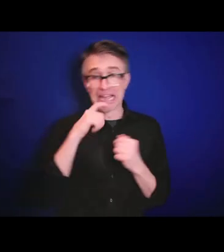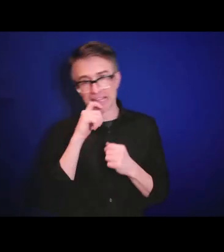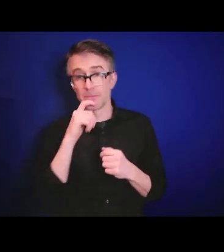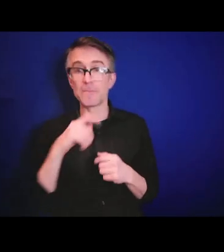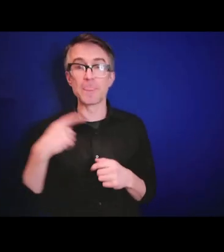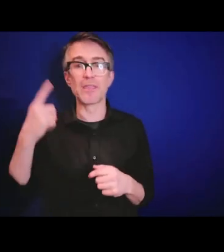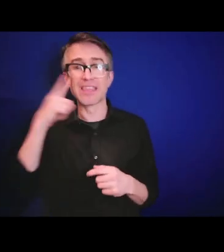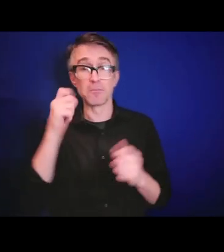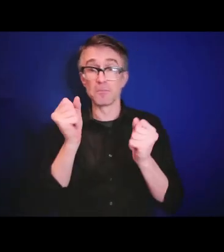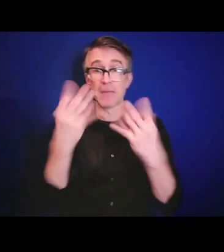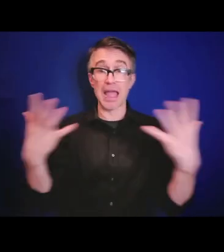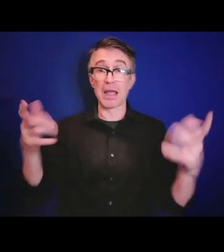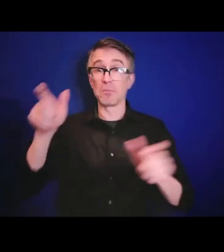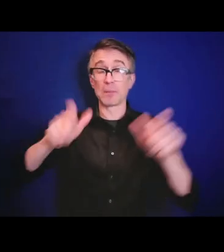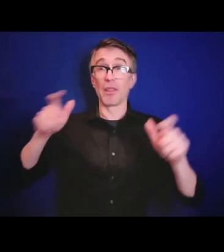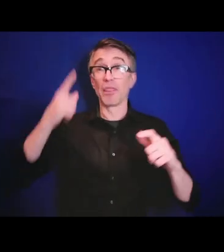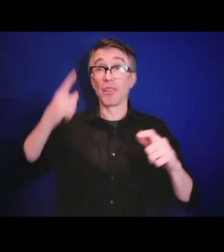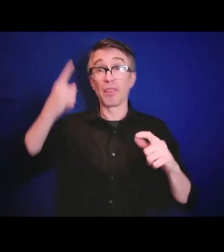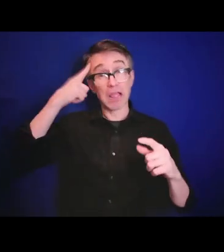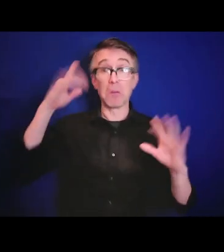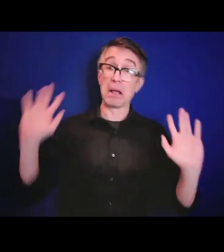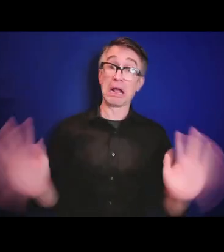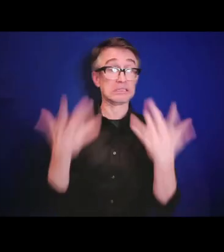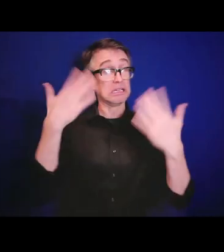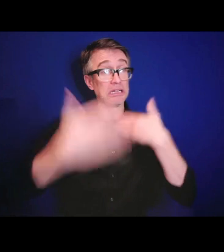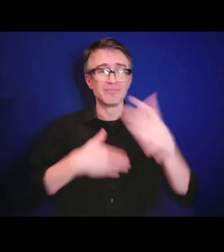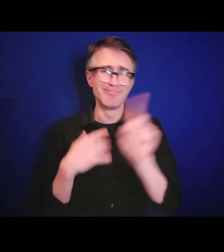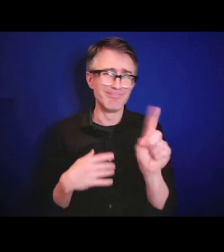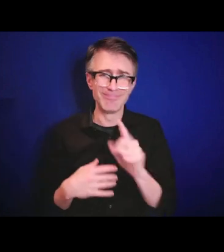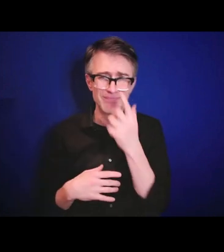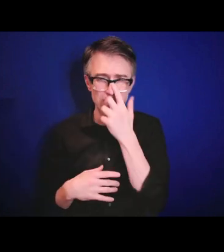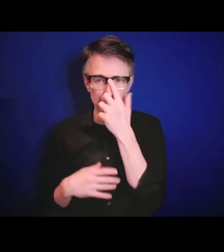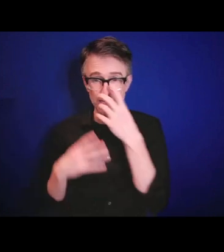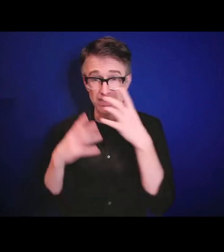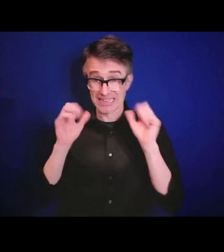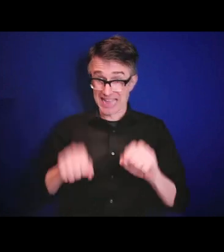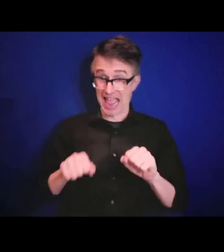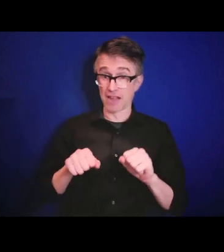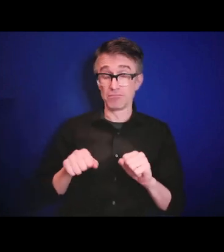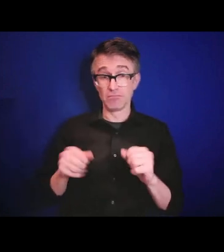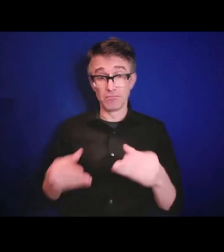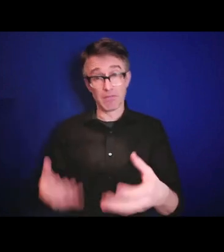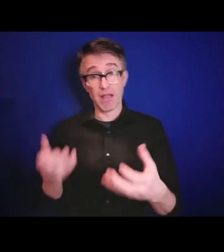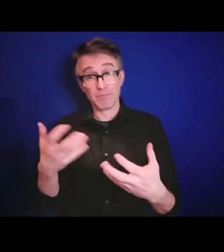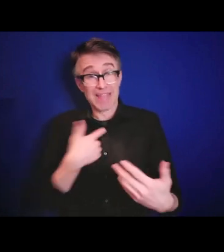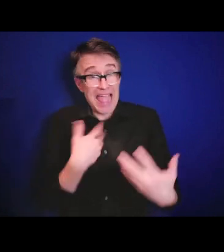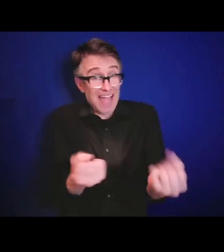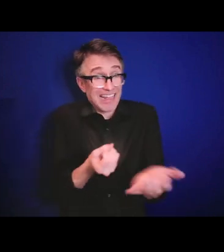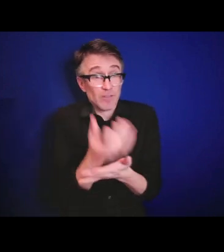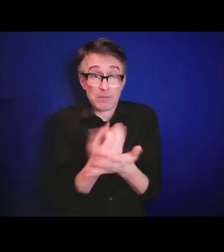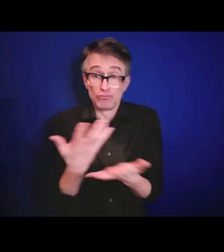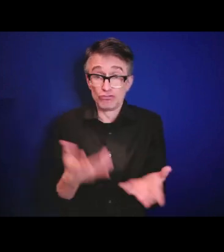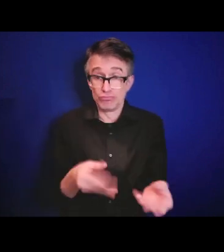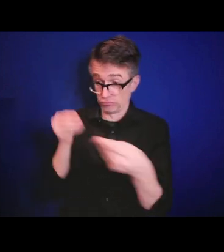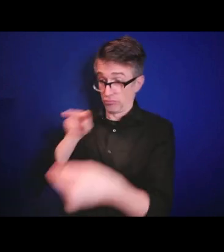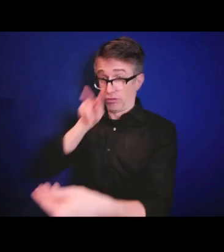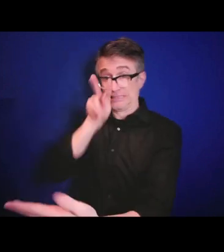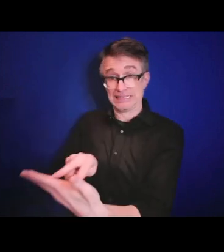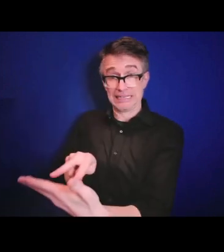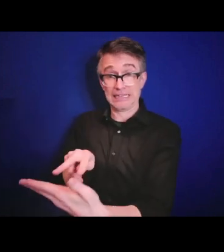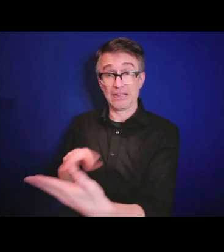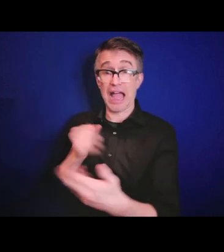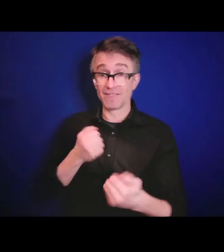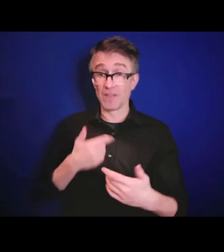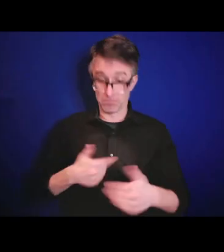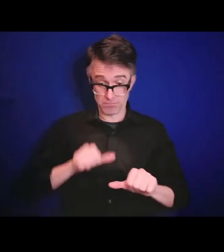collaborative we put together, but also there's references in those materials for more information. But there's a